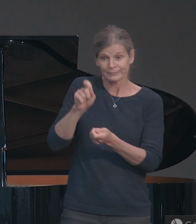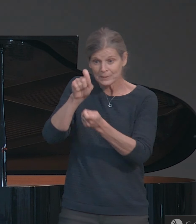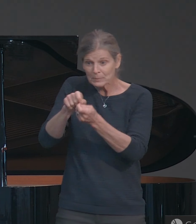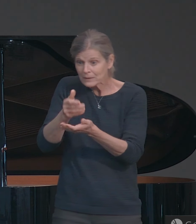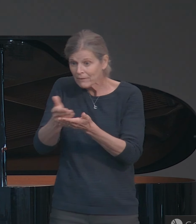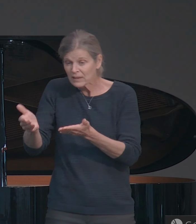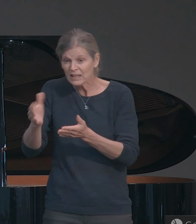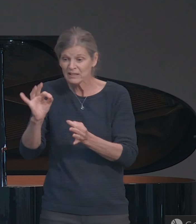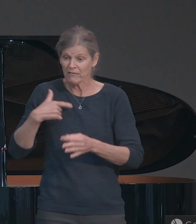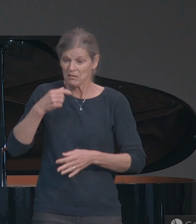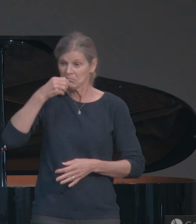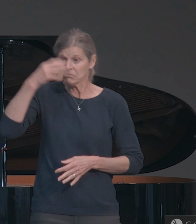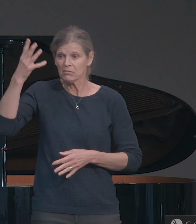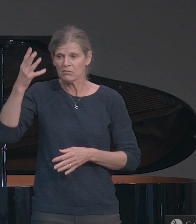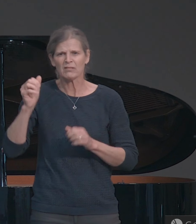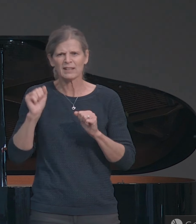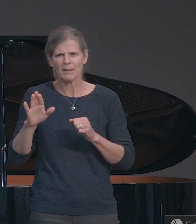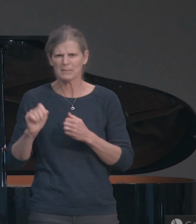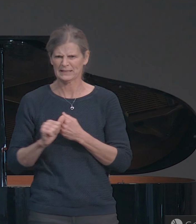dangerous.